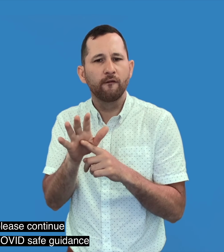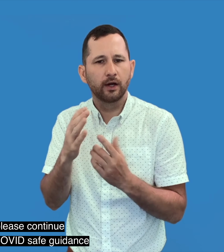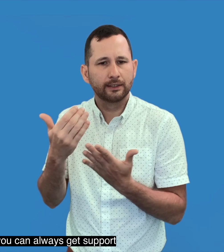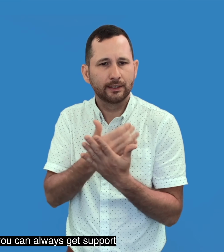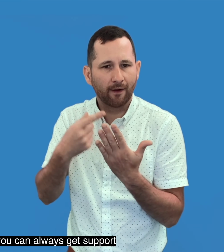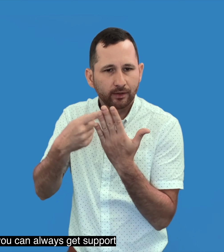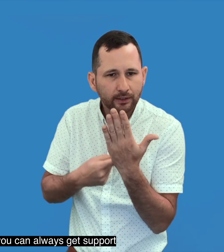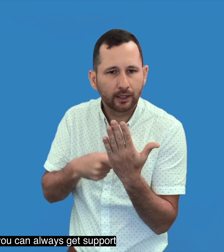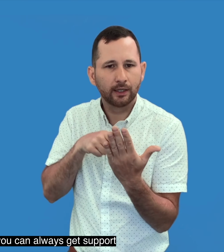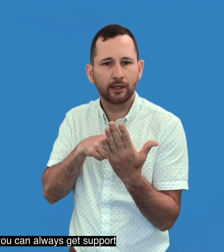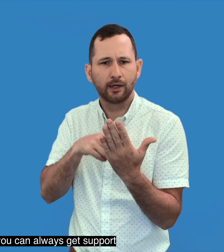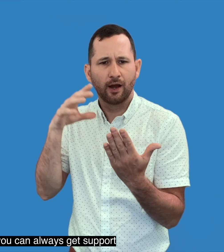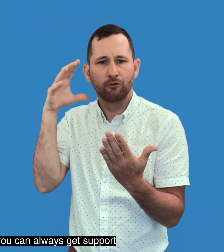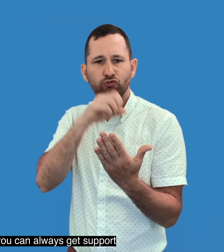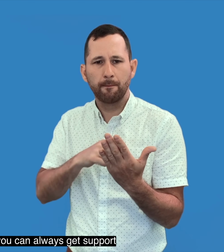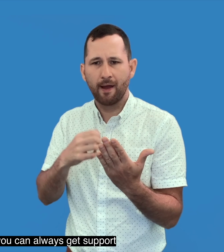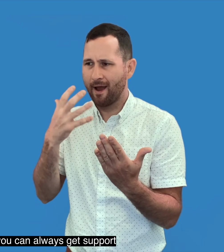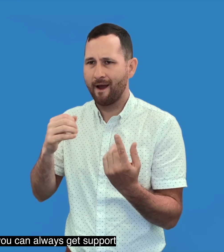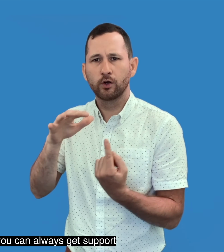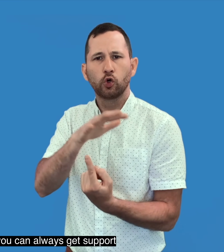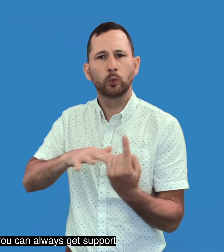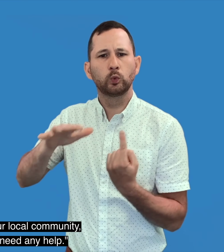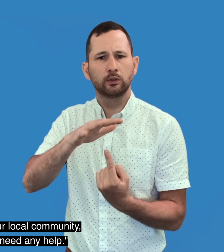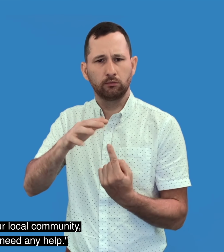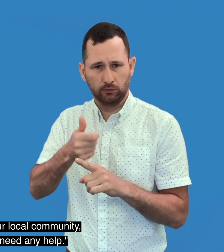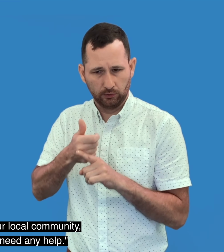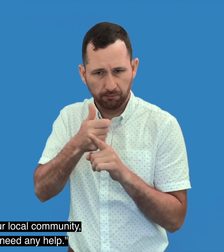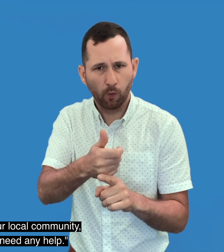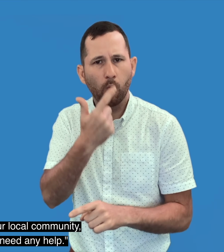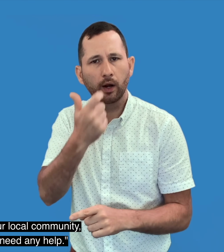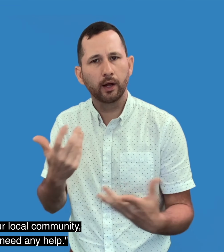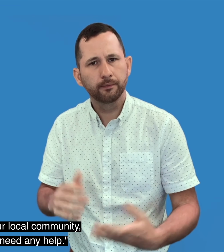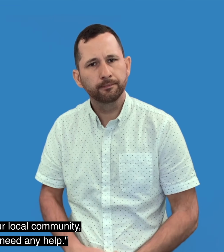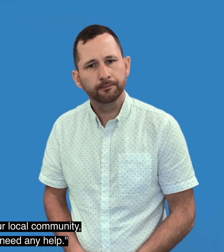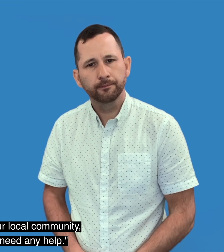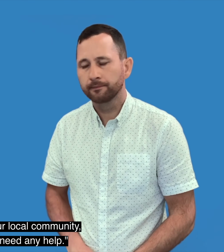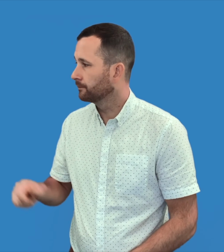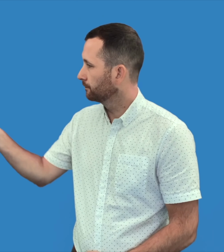and remember, you can always get support from your local community if you need any help.